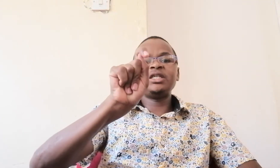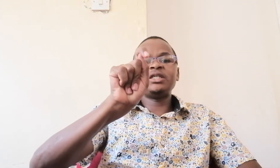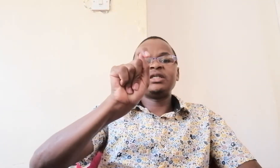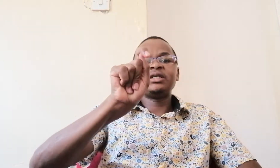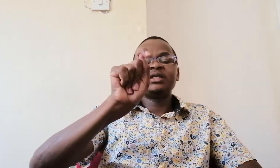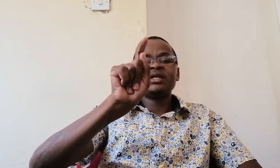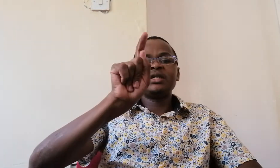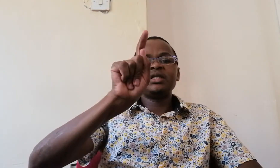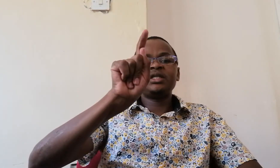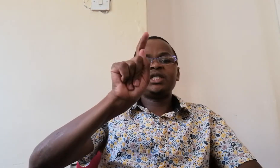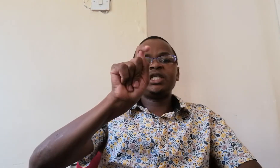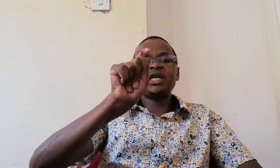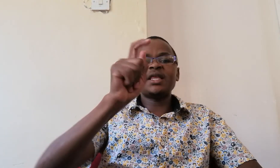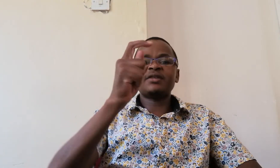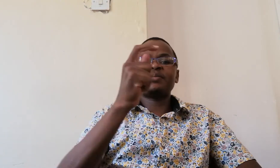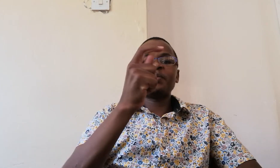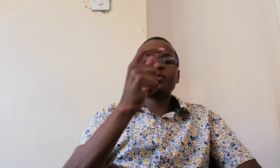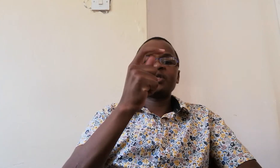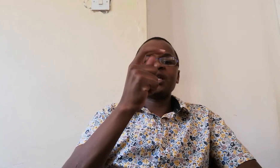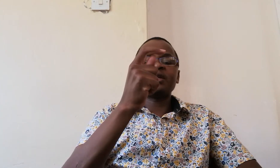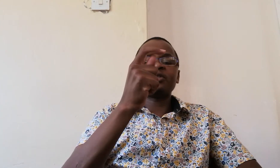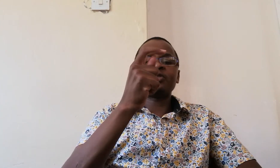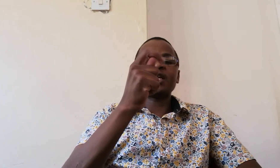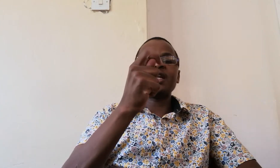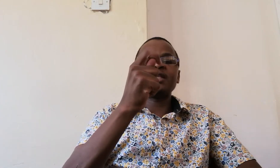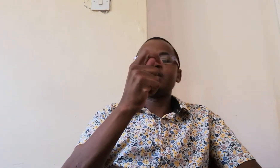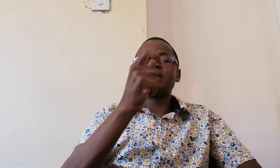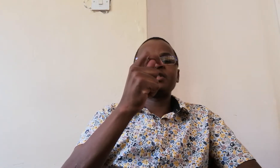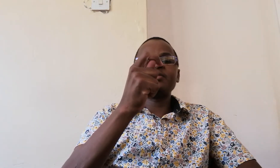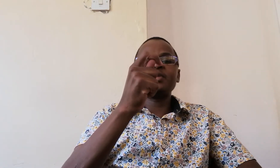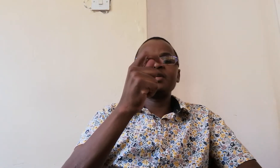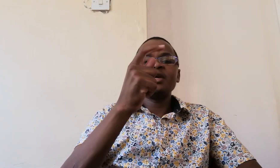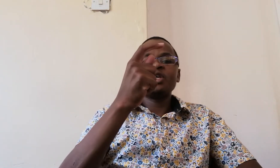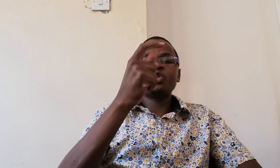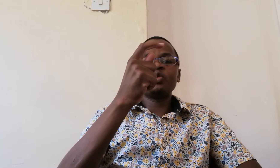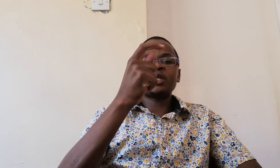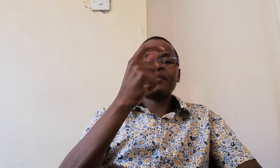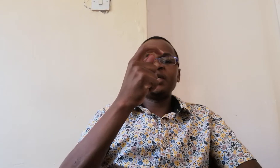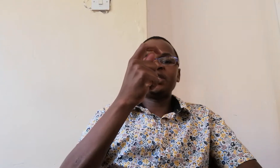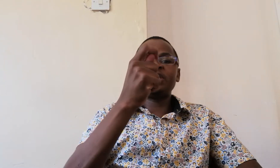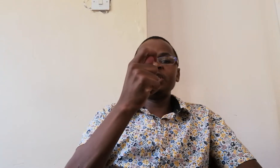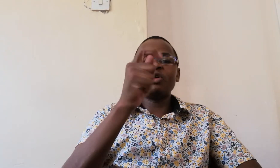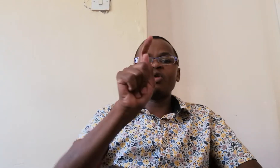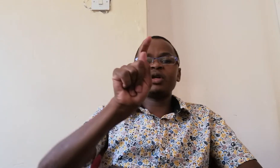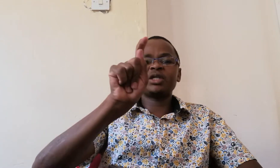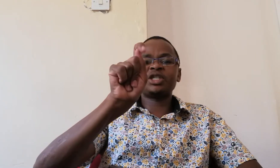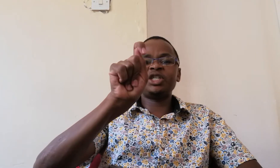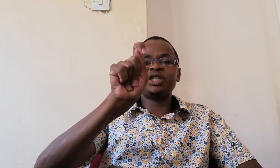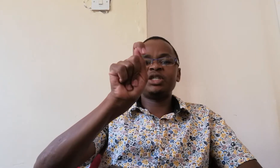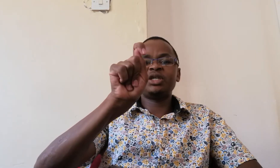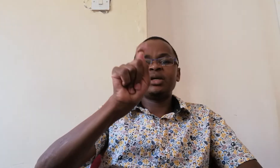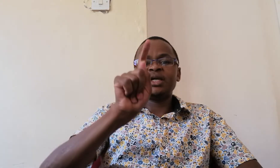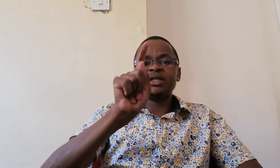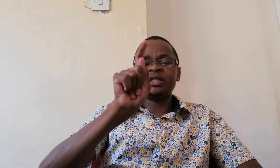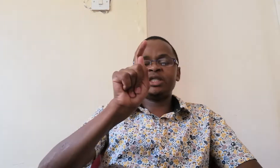T, T. Others people say like sign like this, the same thing. So it can be T or T,